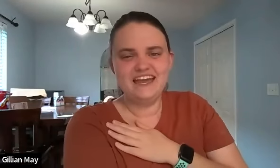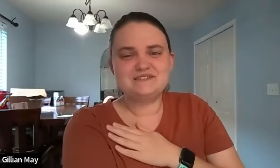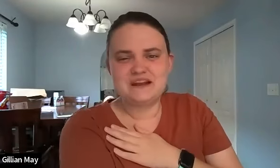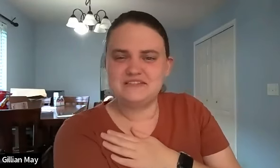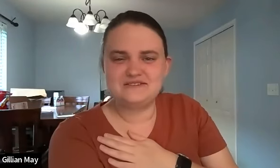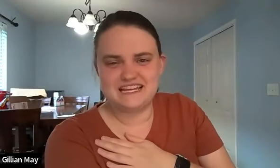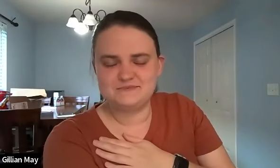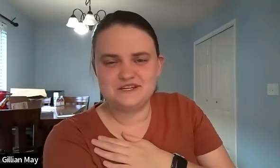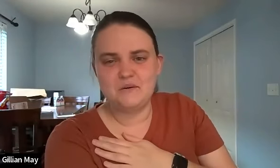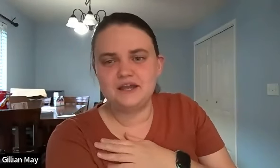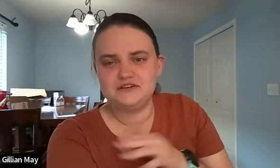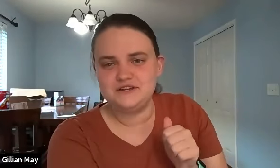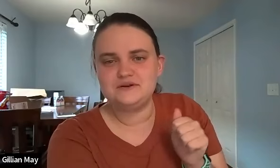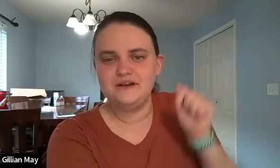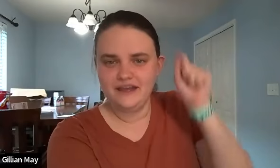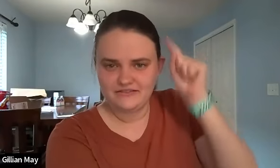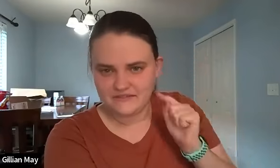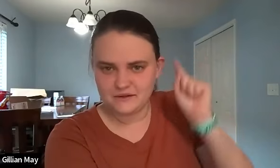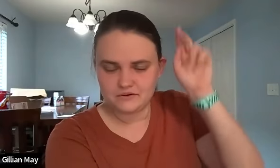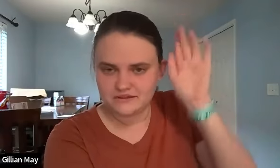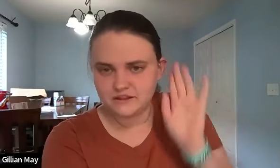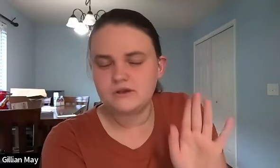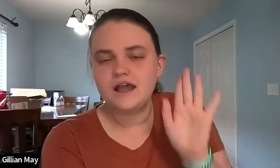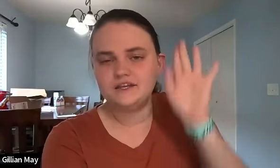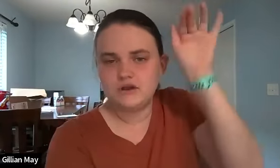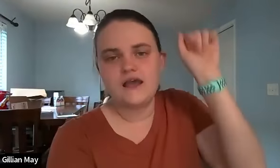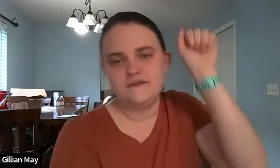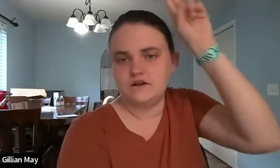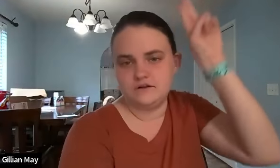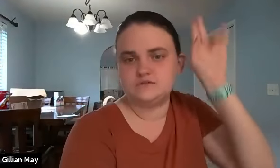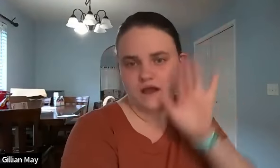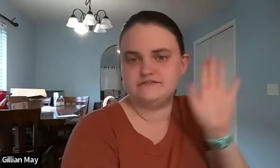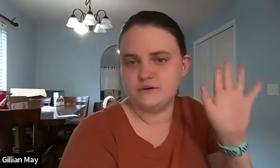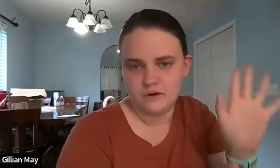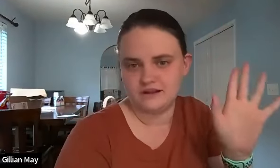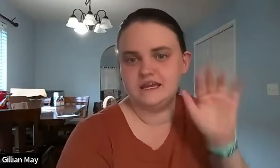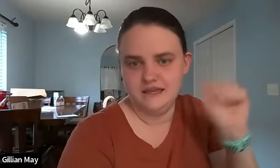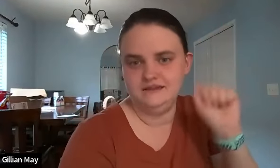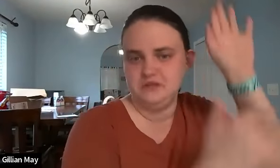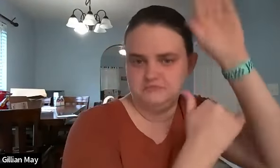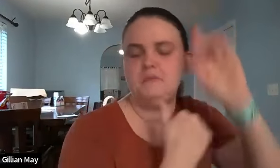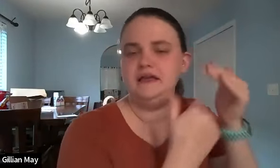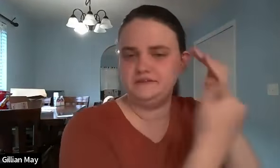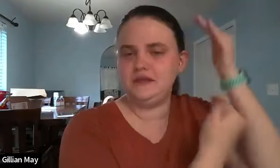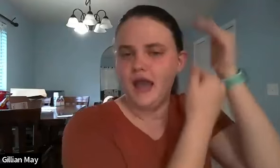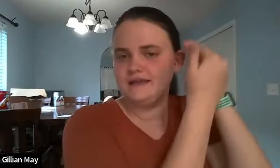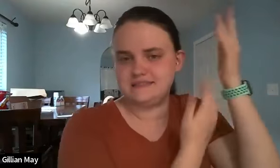It's one of those days, but you know what? You knew that you got your uncle's wife, so it works. And I'm like, I see